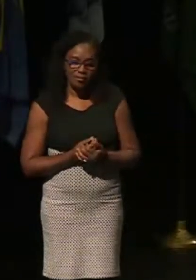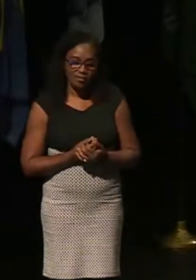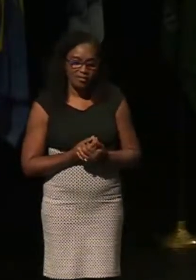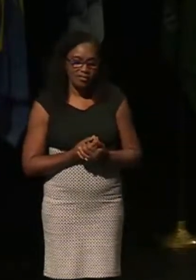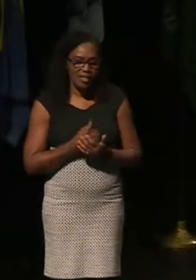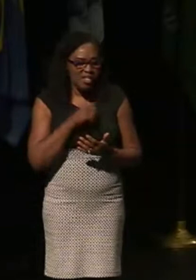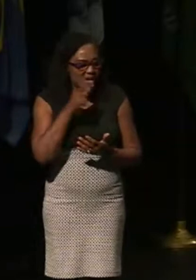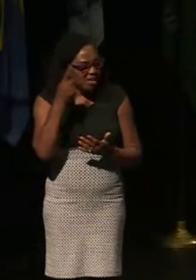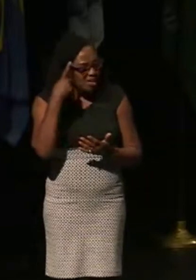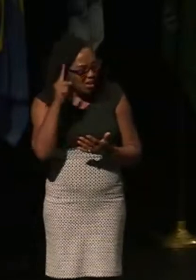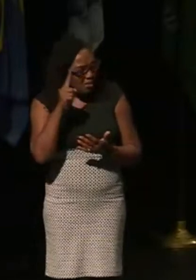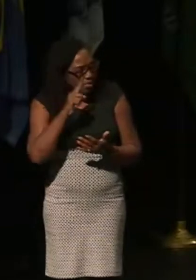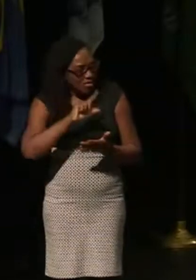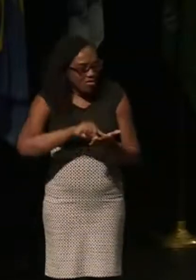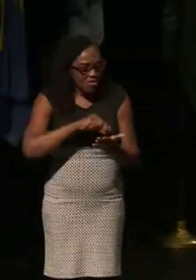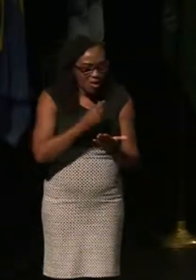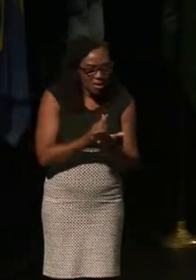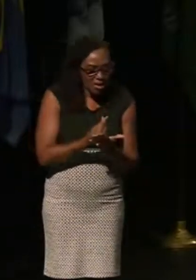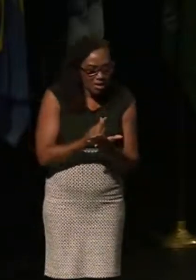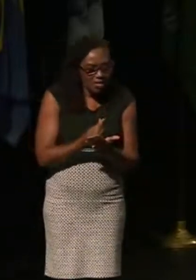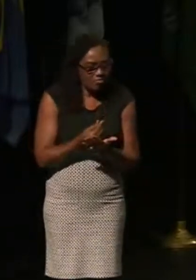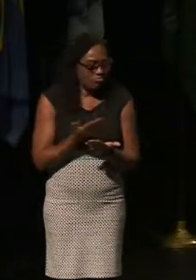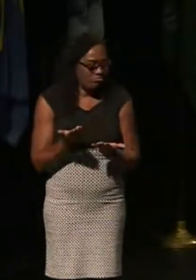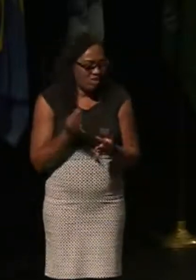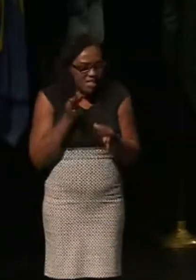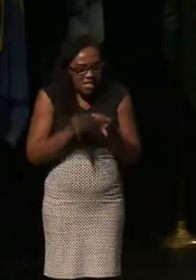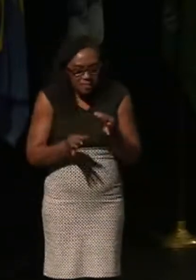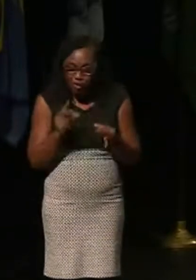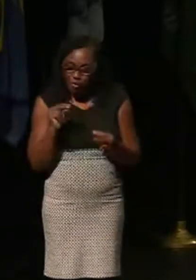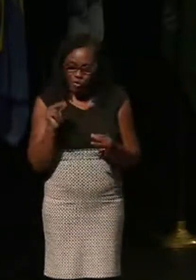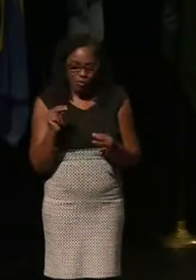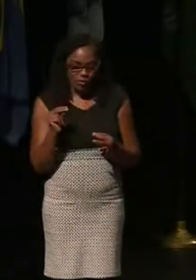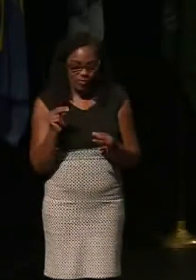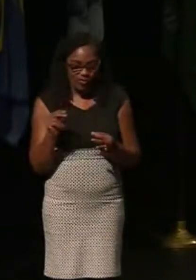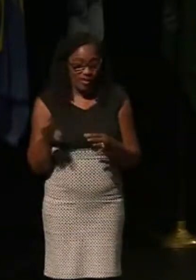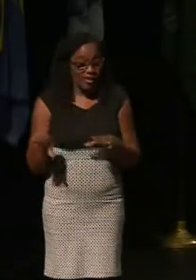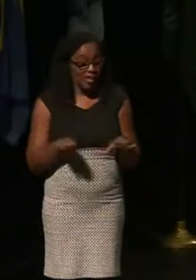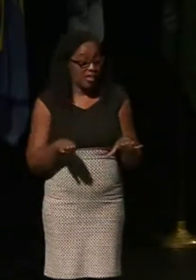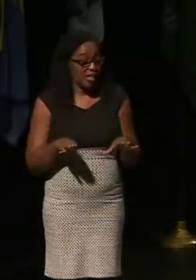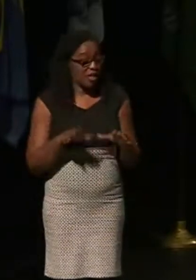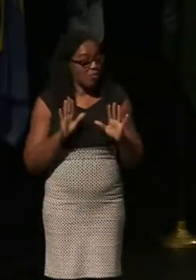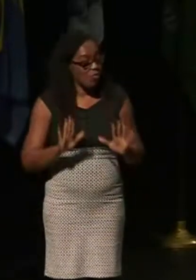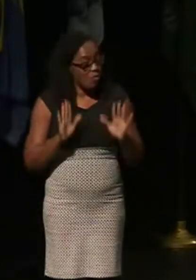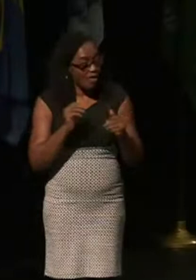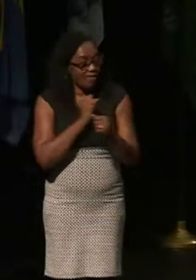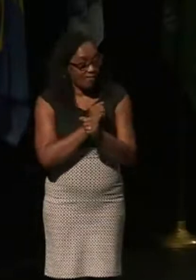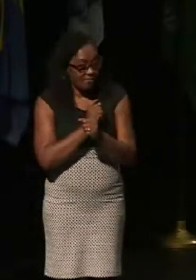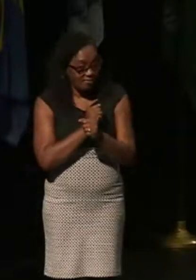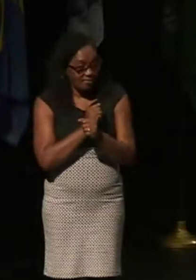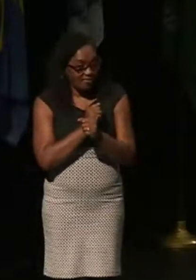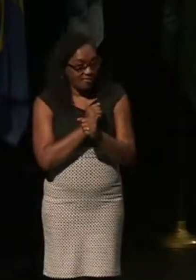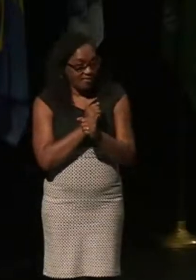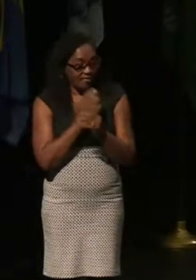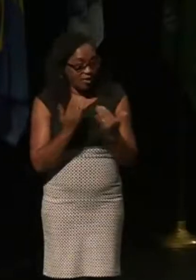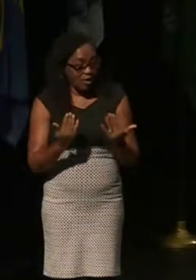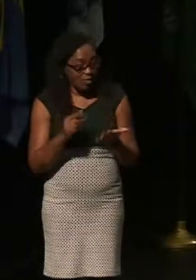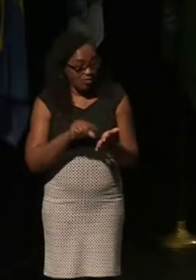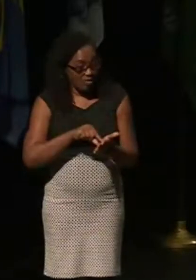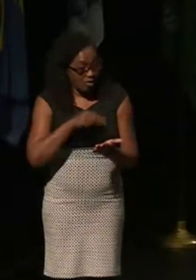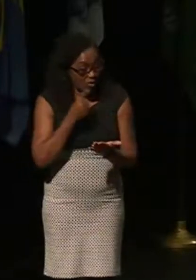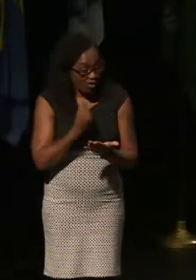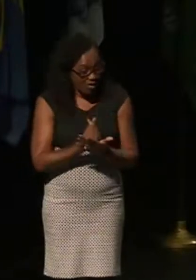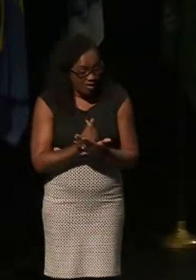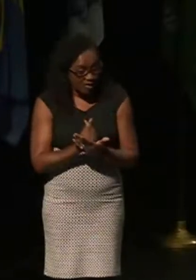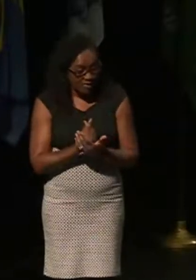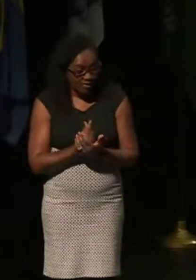accomplishment. This is where you envisioned yourself when you enrolled as a student some years ago of this esteemed